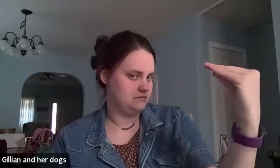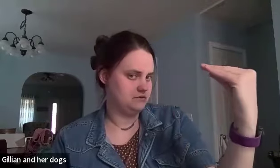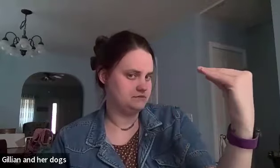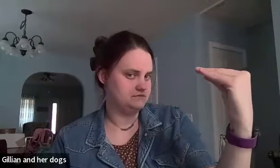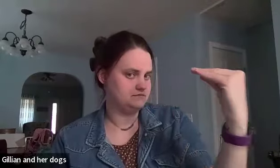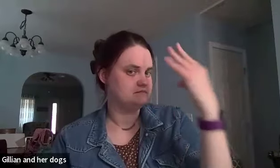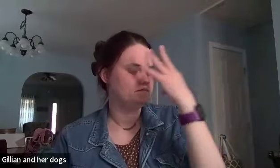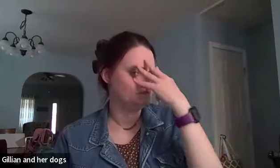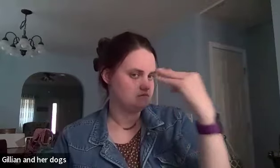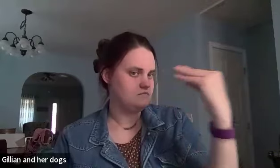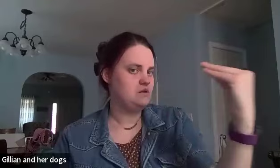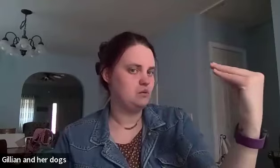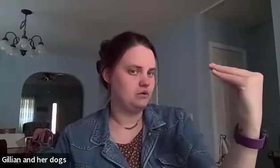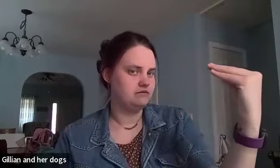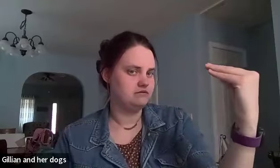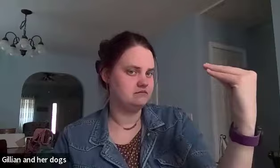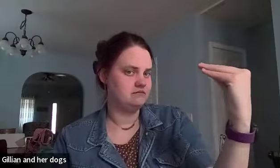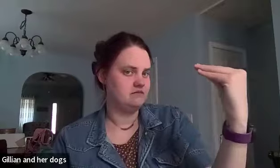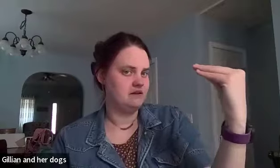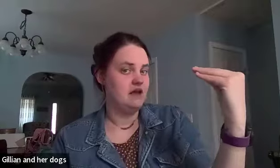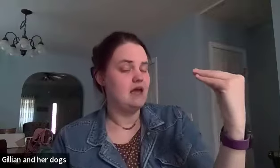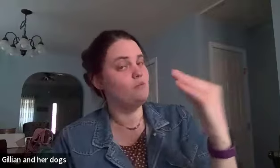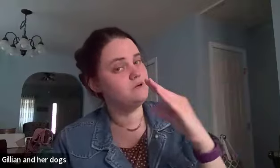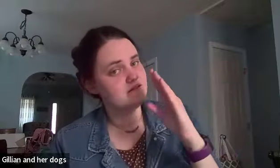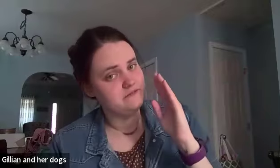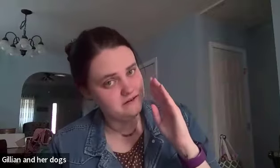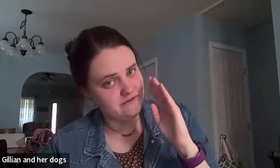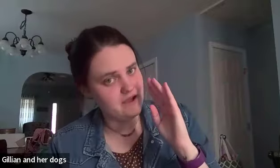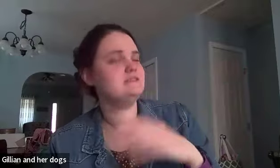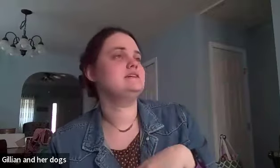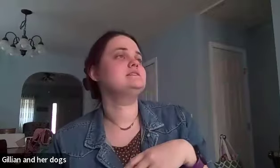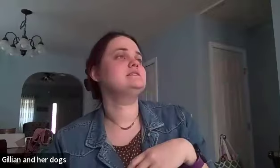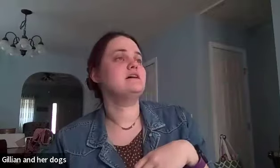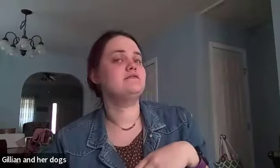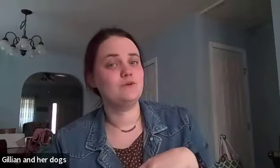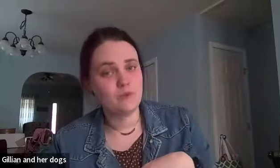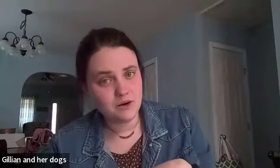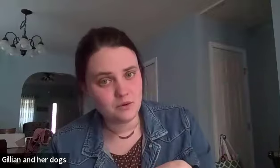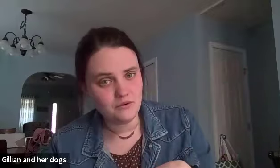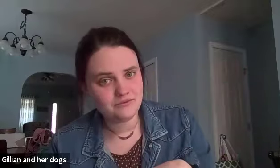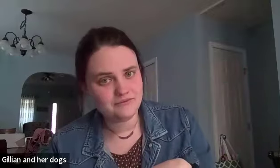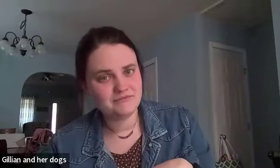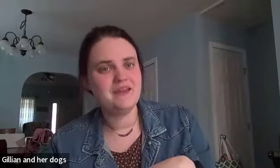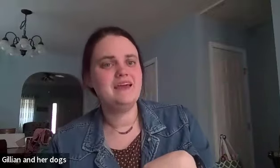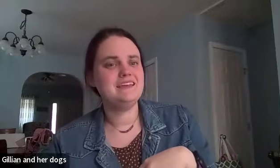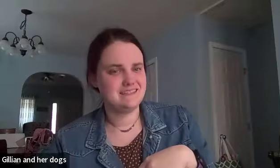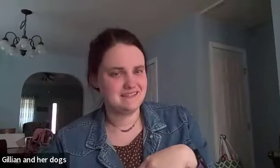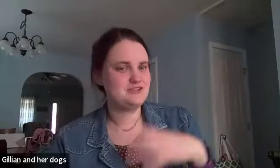Wolf. Wolf. And what's a fun fact is the sign for werewolf is